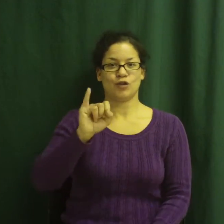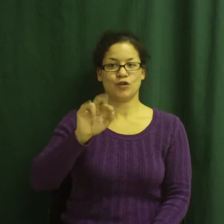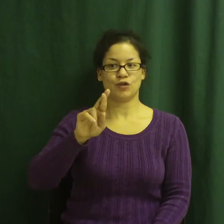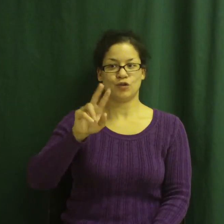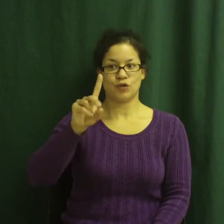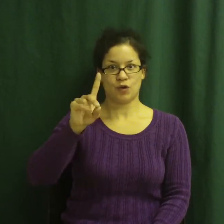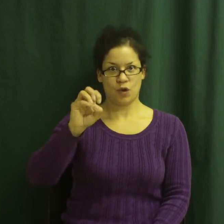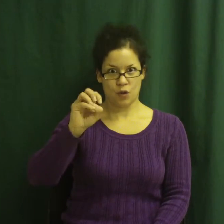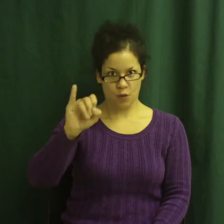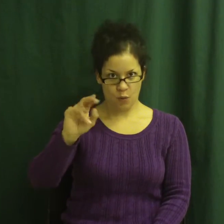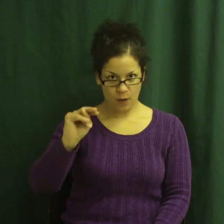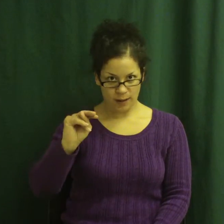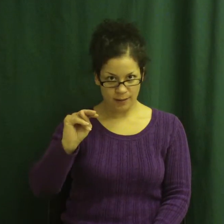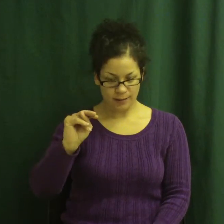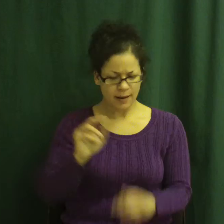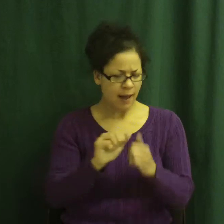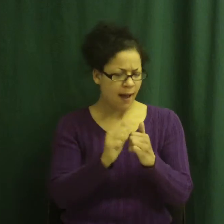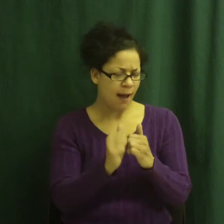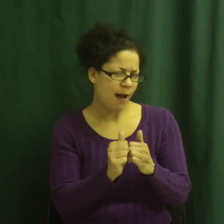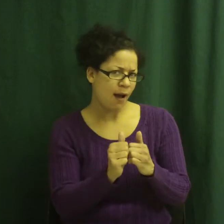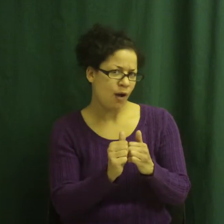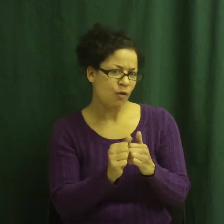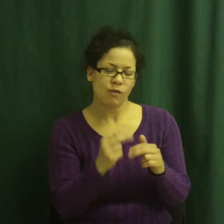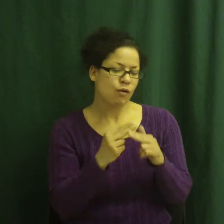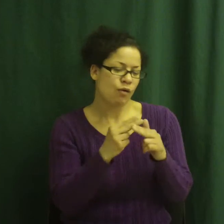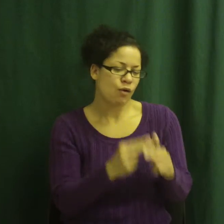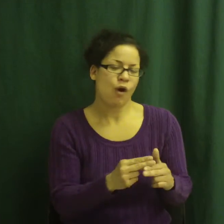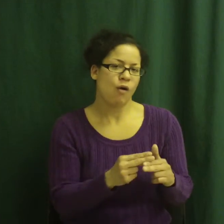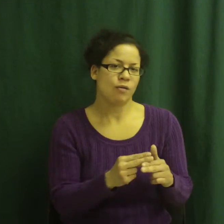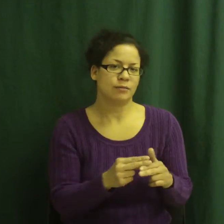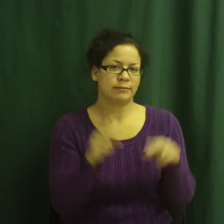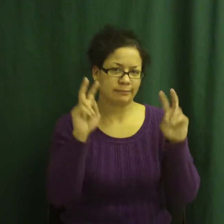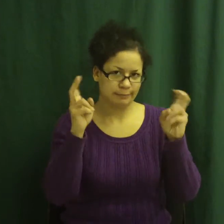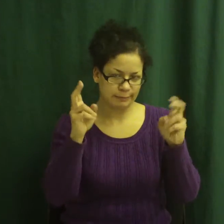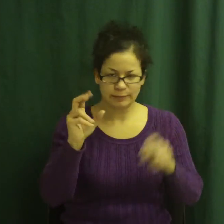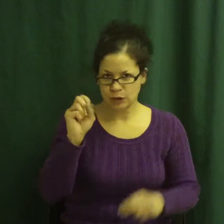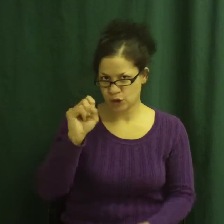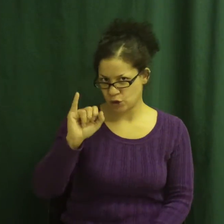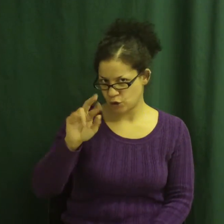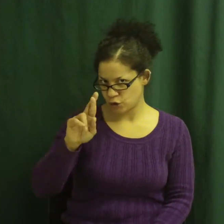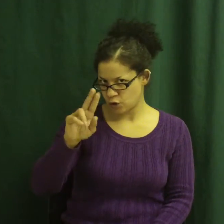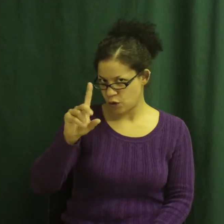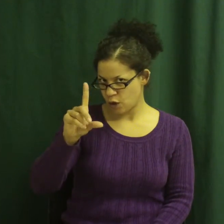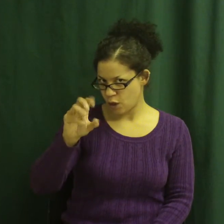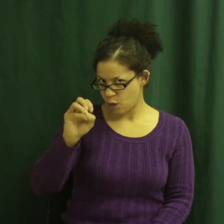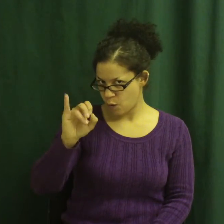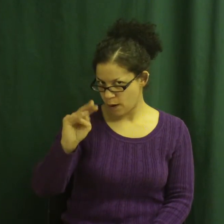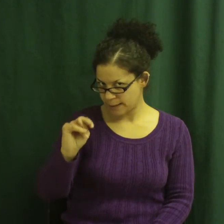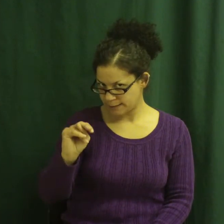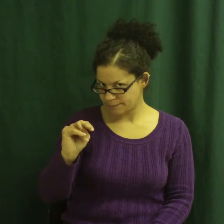meat. It was so good, the king decided it deserved to be made a knight.